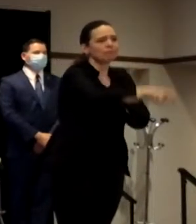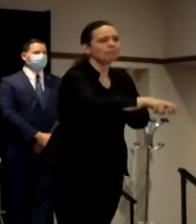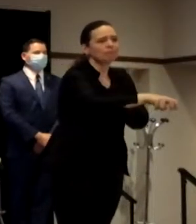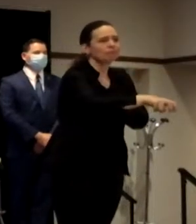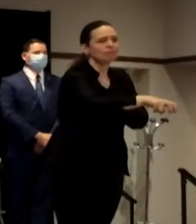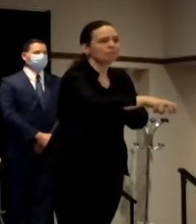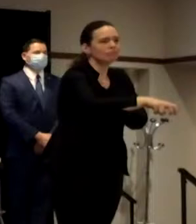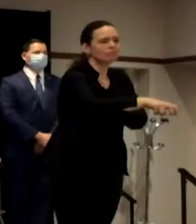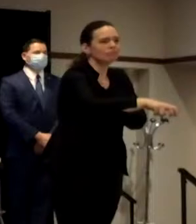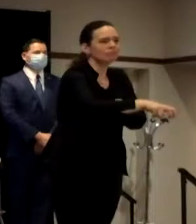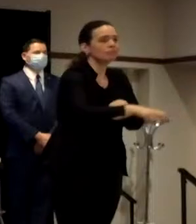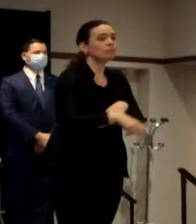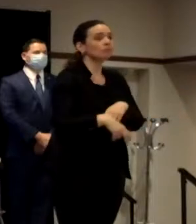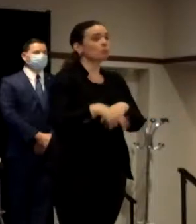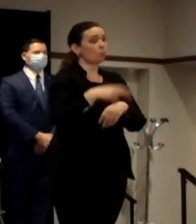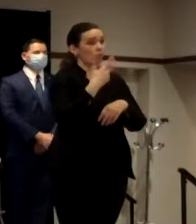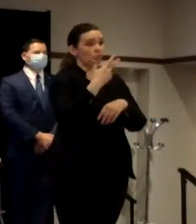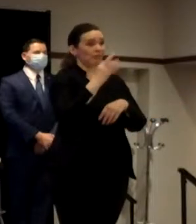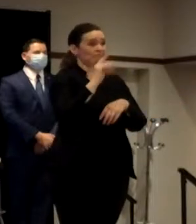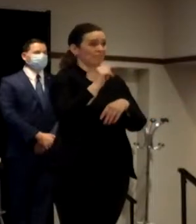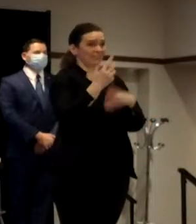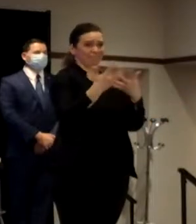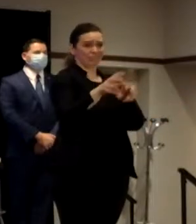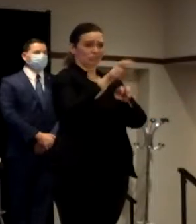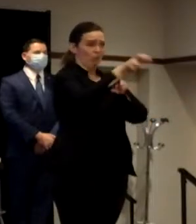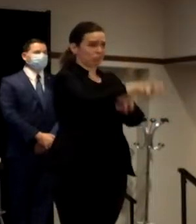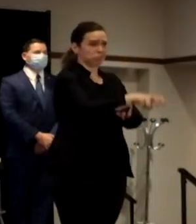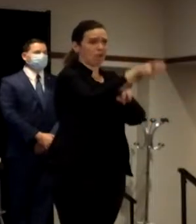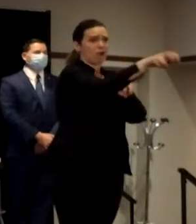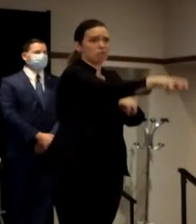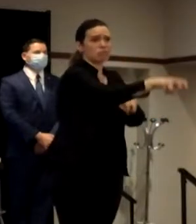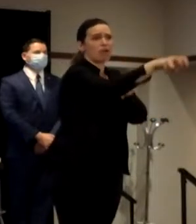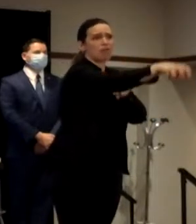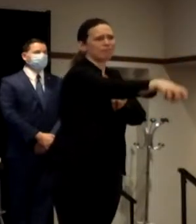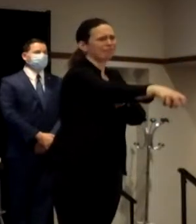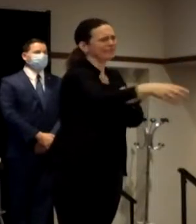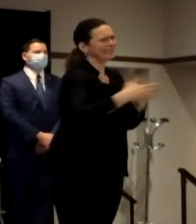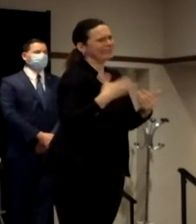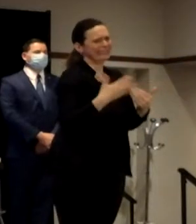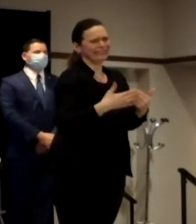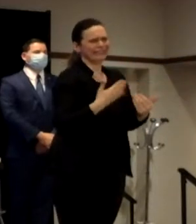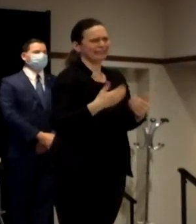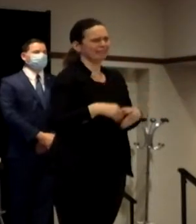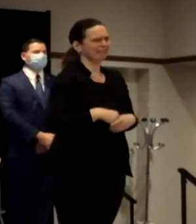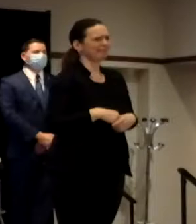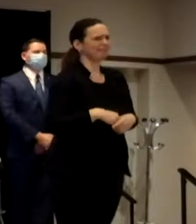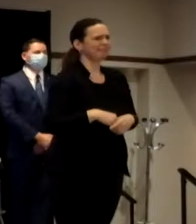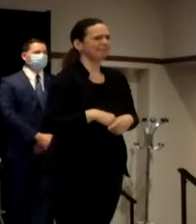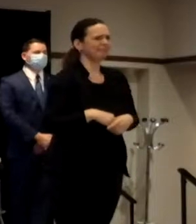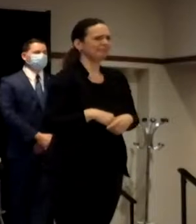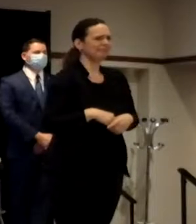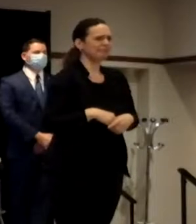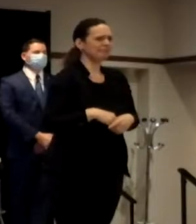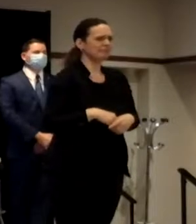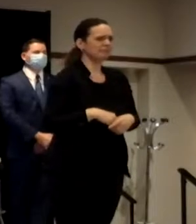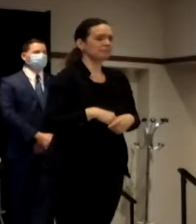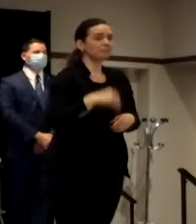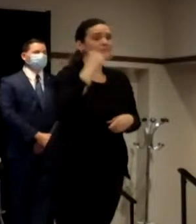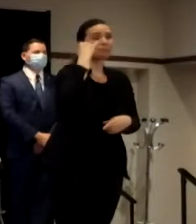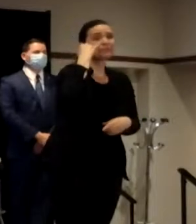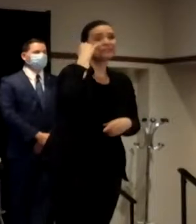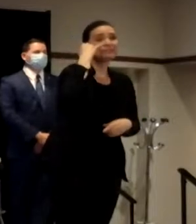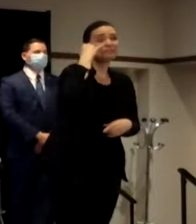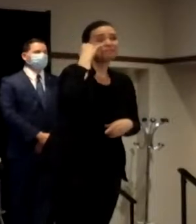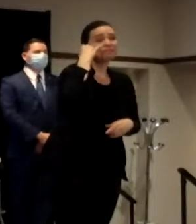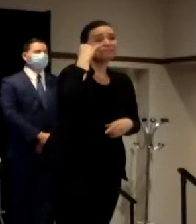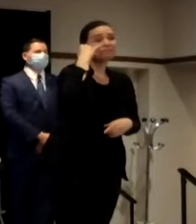feet there for them, they can sit in every seat on the. But if there is a ride is short, that's very important, critical part.